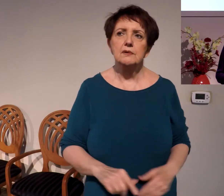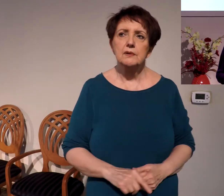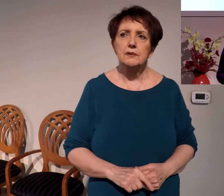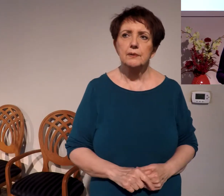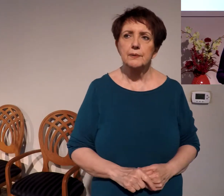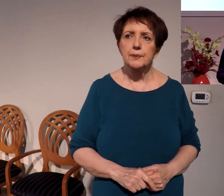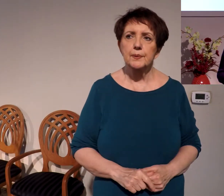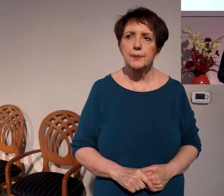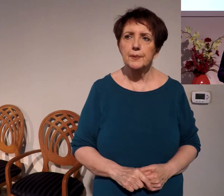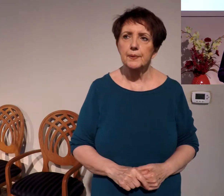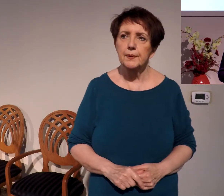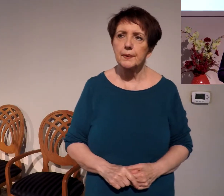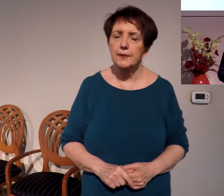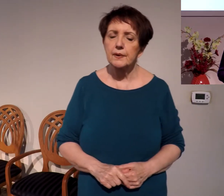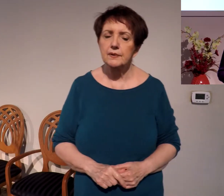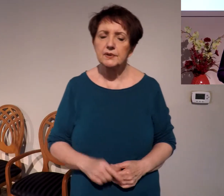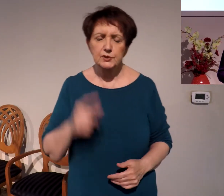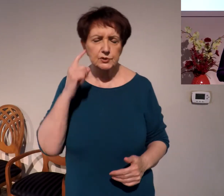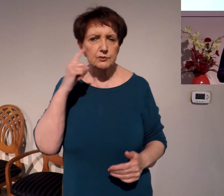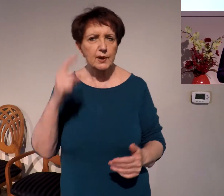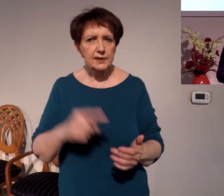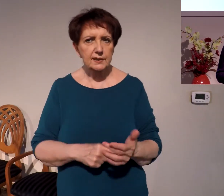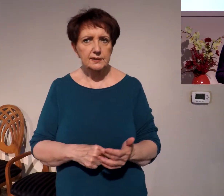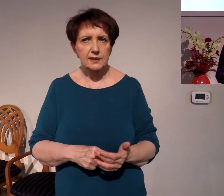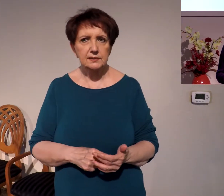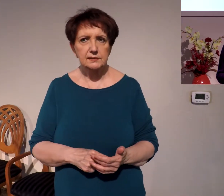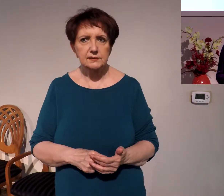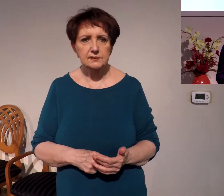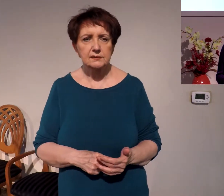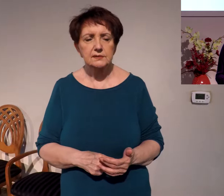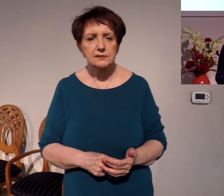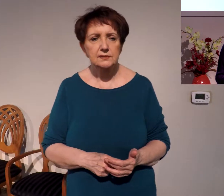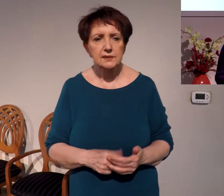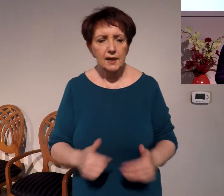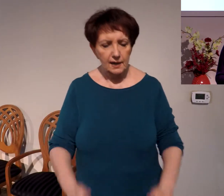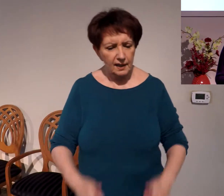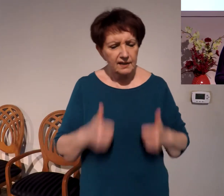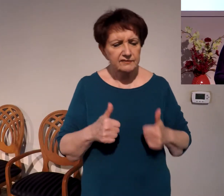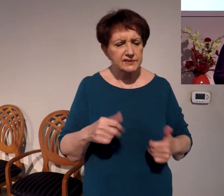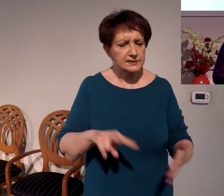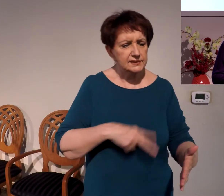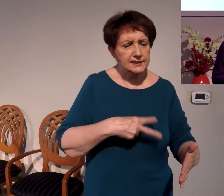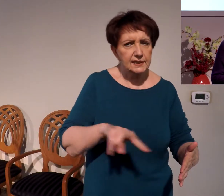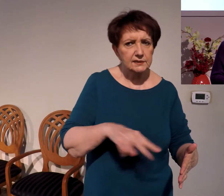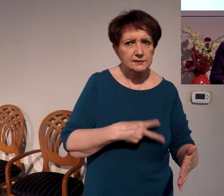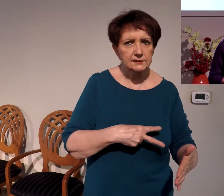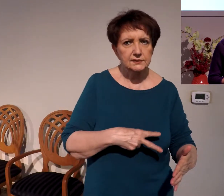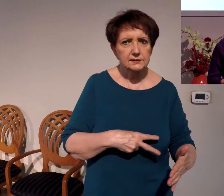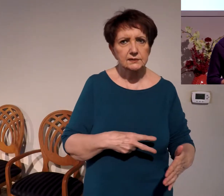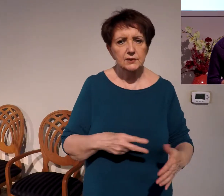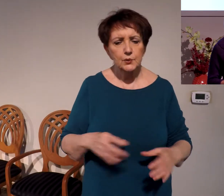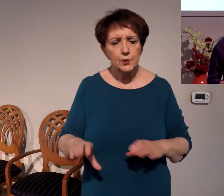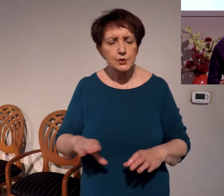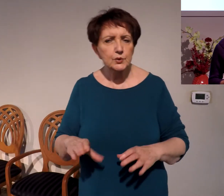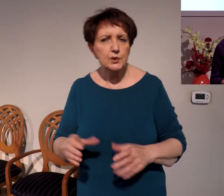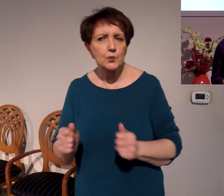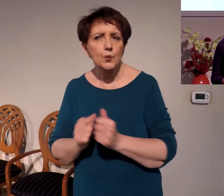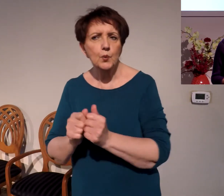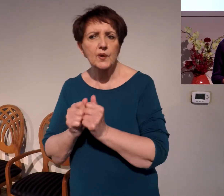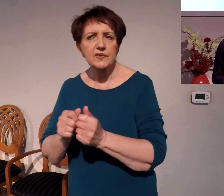Yeah. To recognize, for me, that life is a dance. It's a dance that we're doing with the